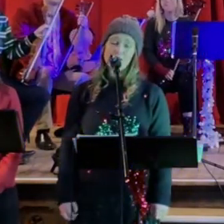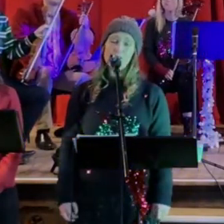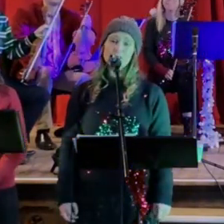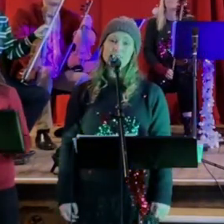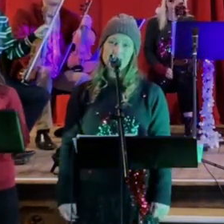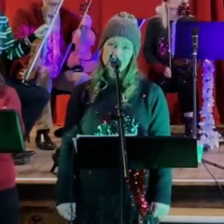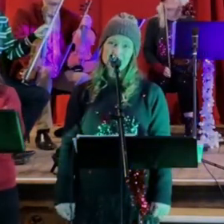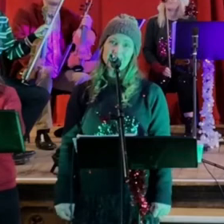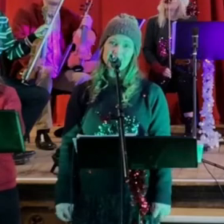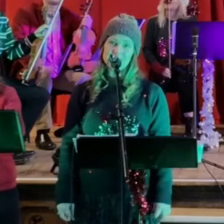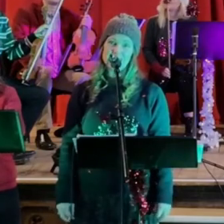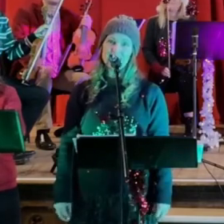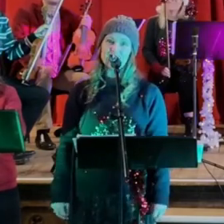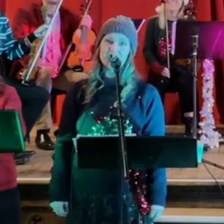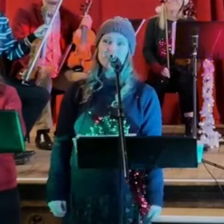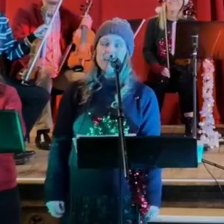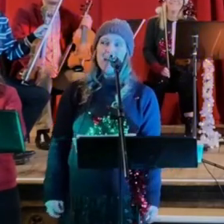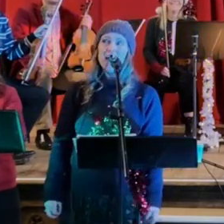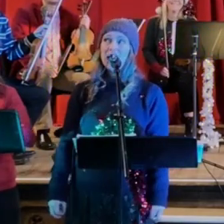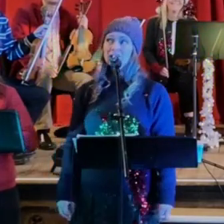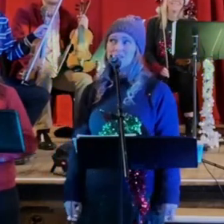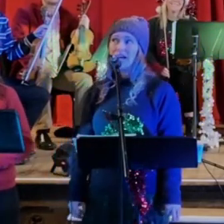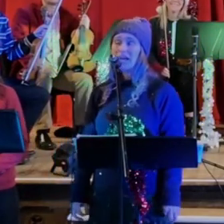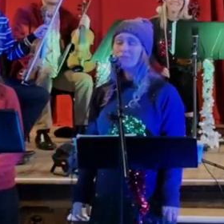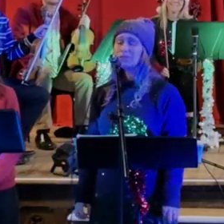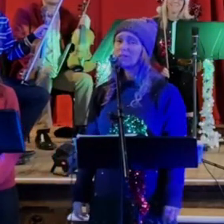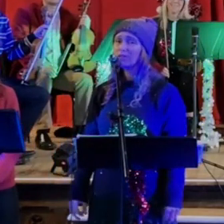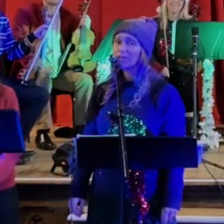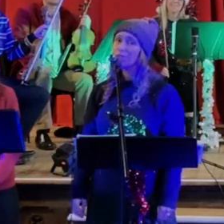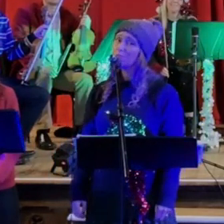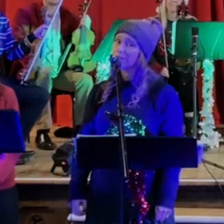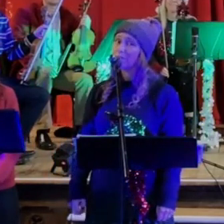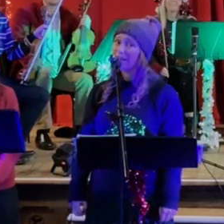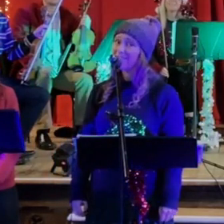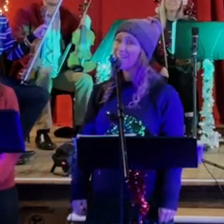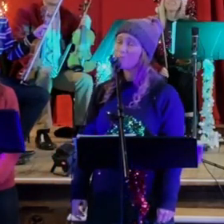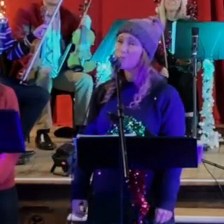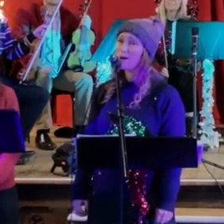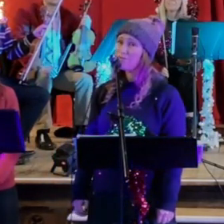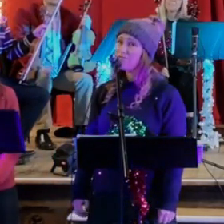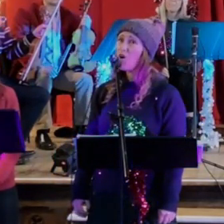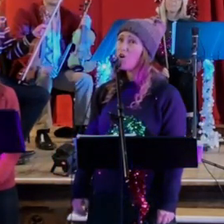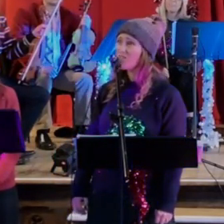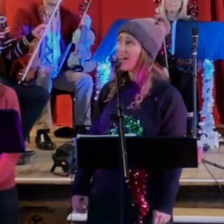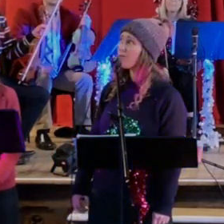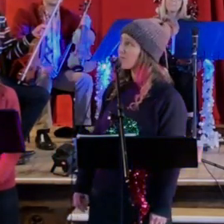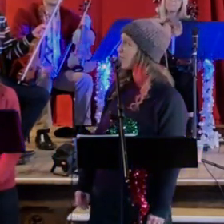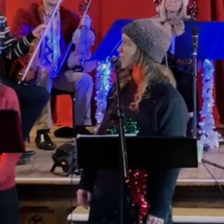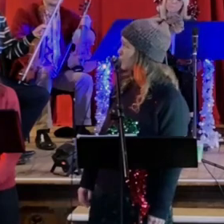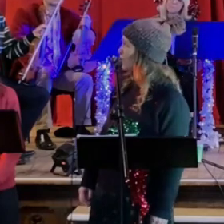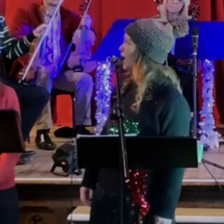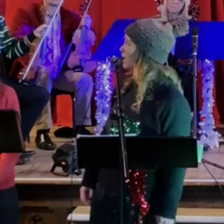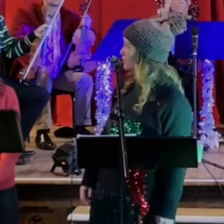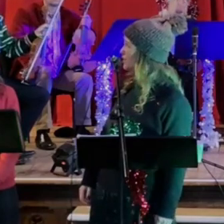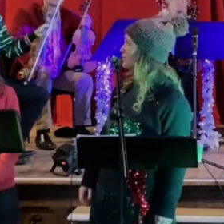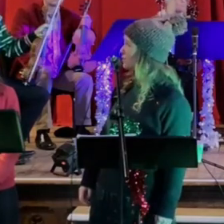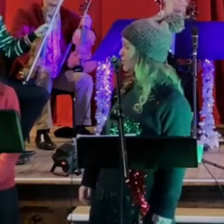all sing this together. And I'll have another look at the numbers, but I think it was about 4,000 primary school